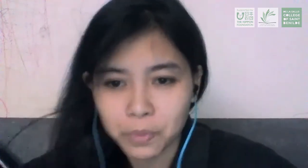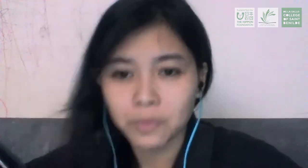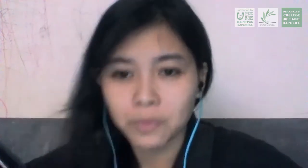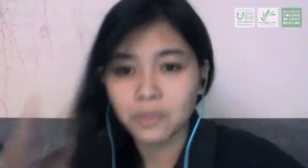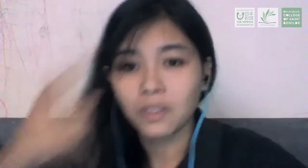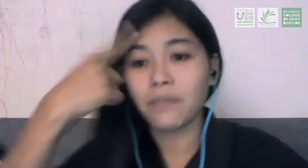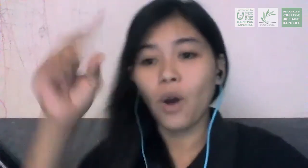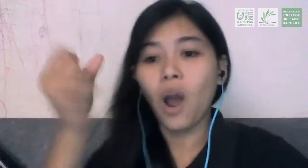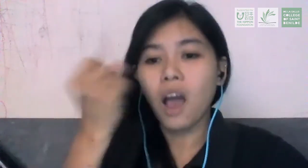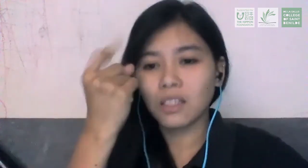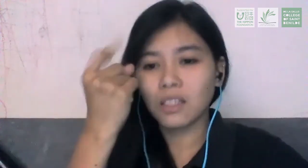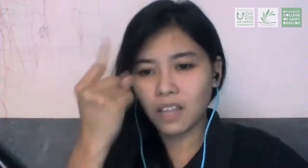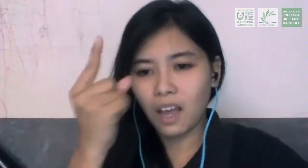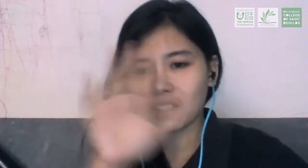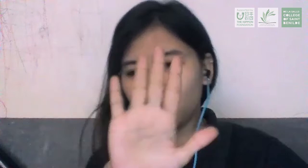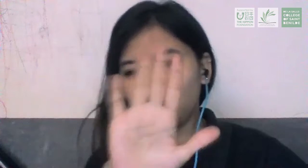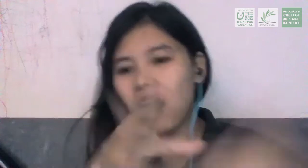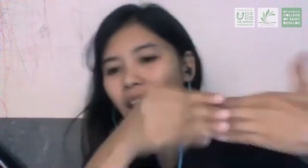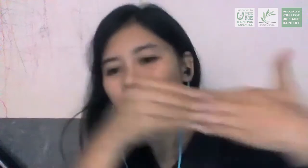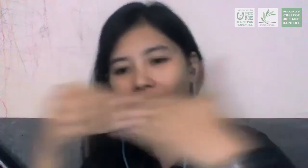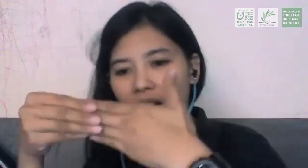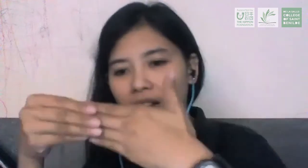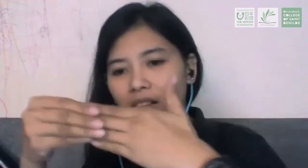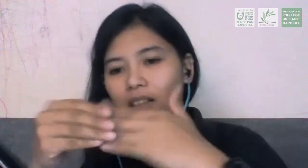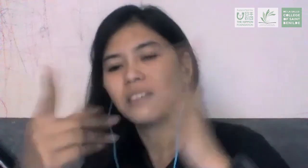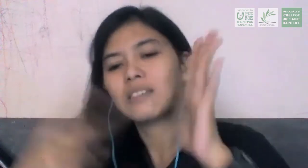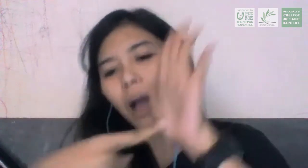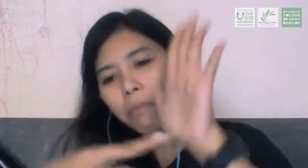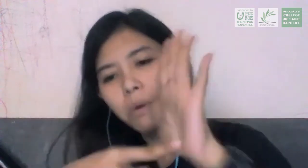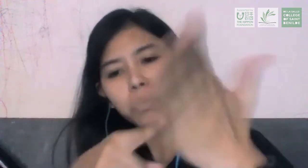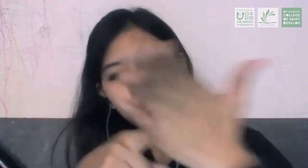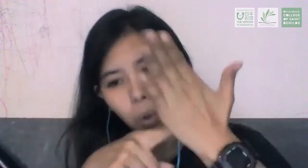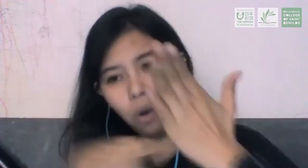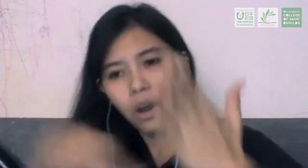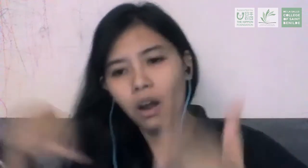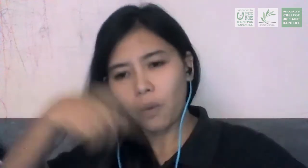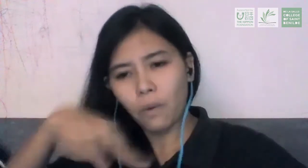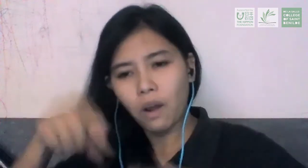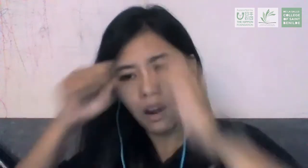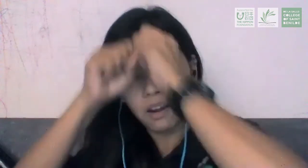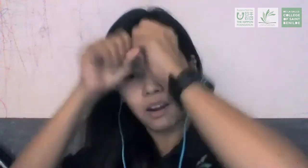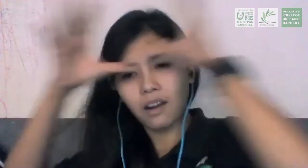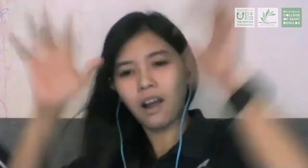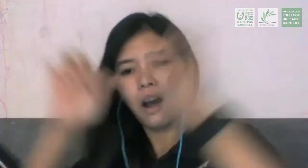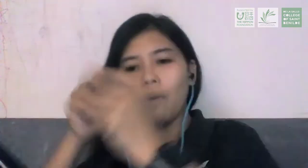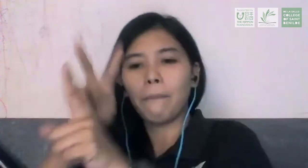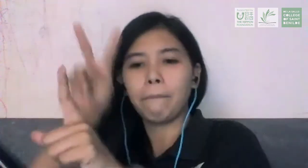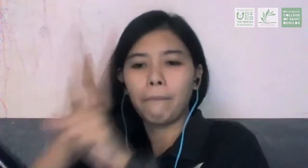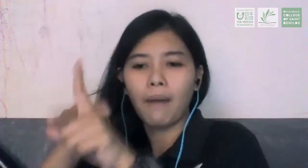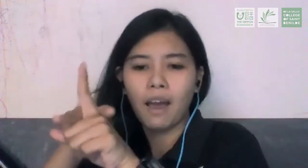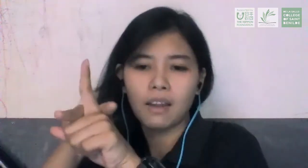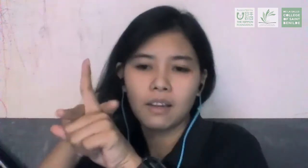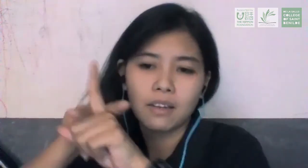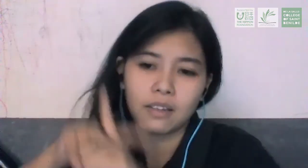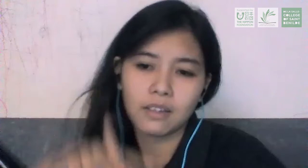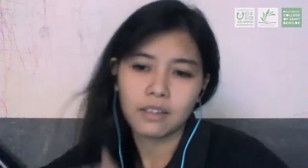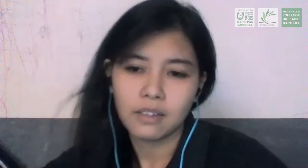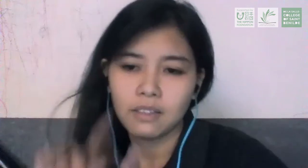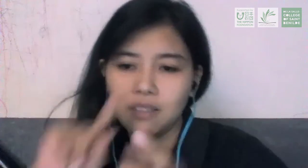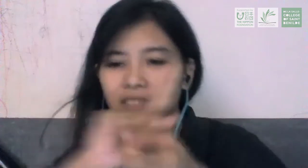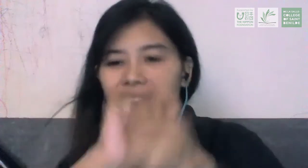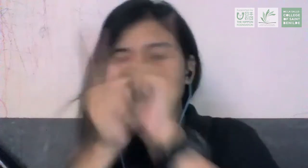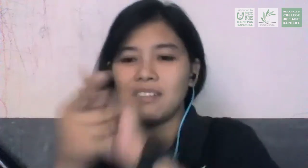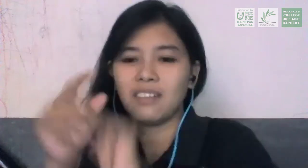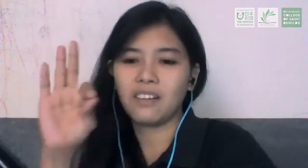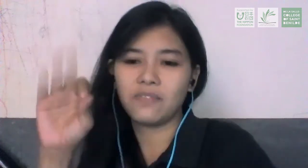the one that you sent us, I understand that's their own. It will help us. You will show us and